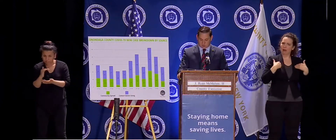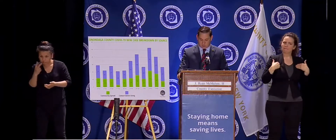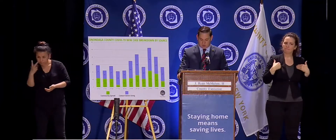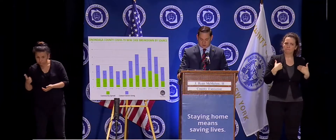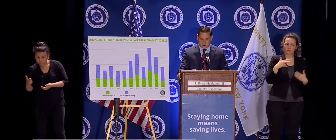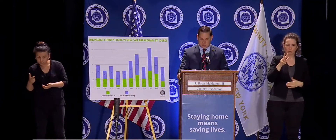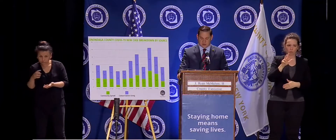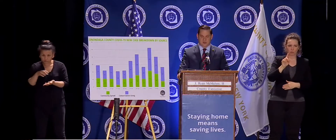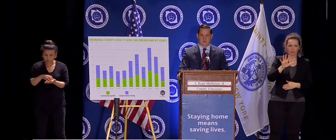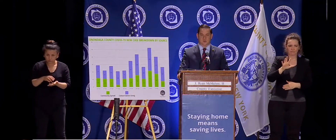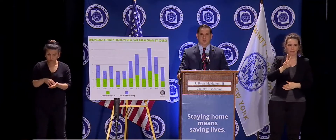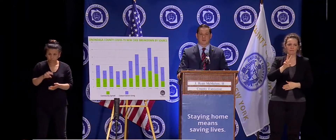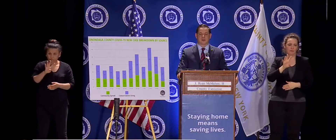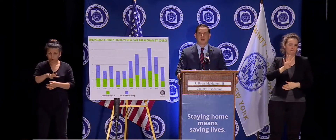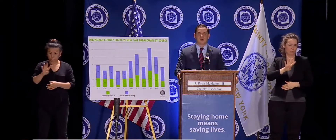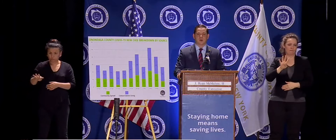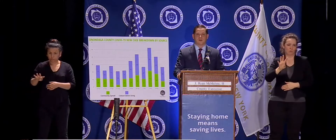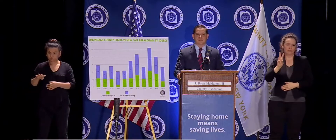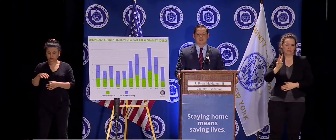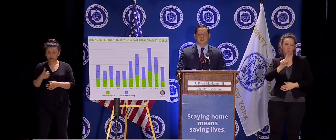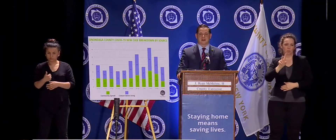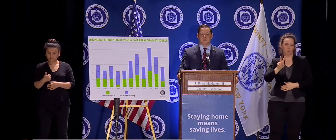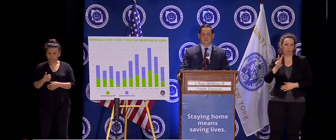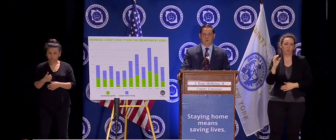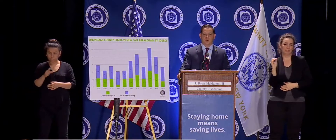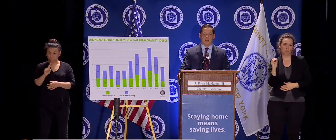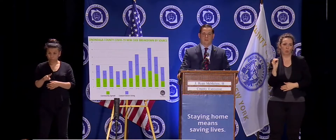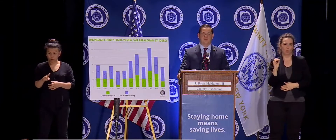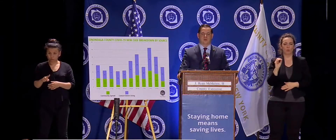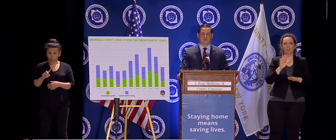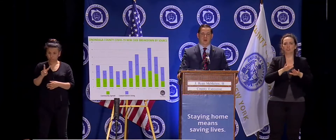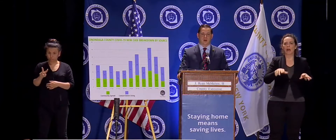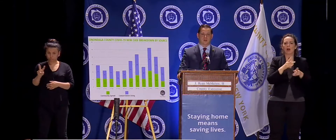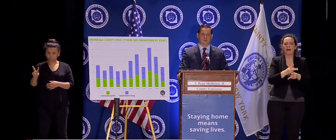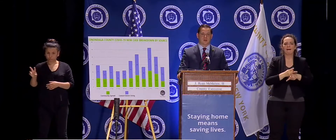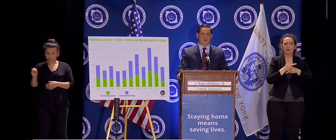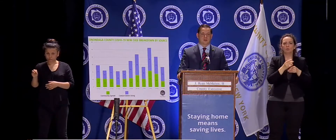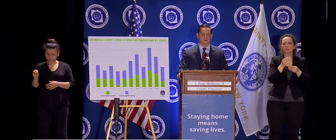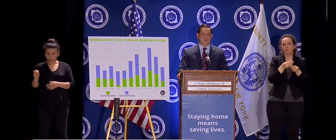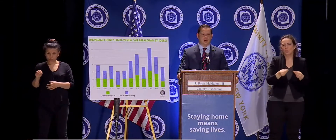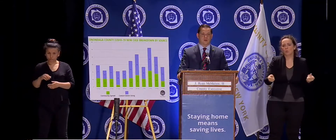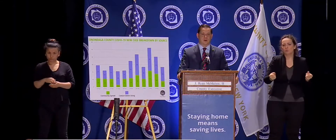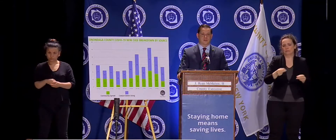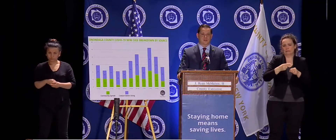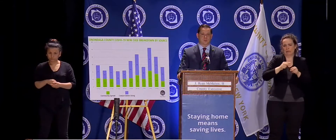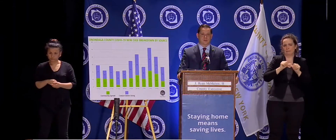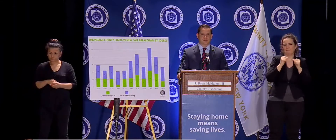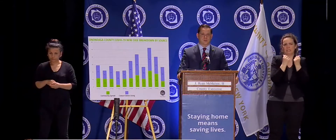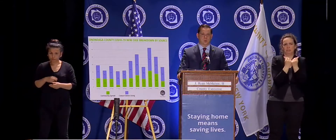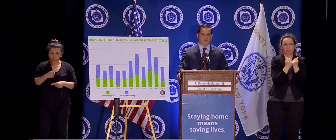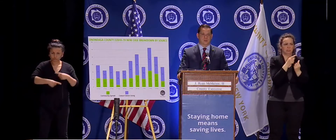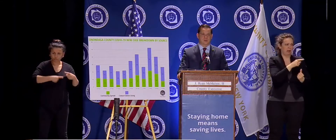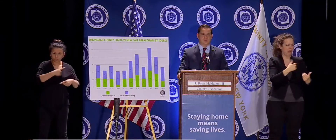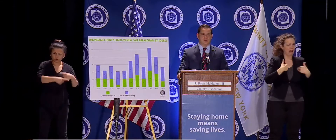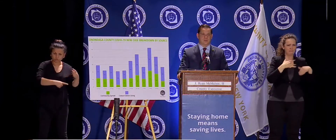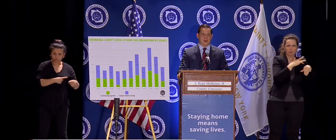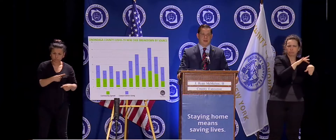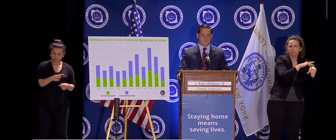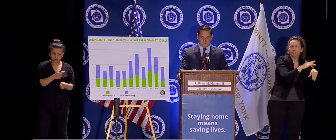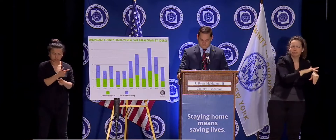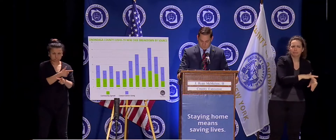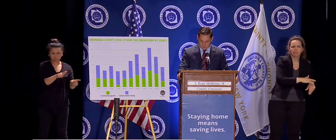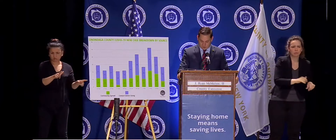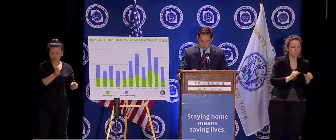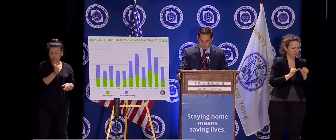315-446-1220 with our partner, Child Care Solutions. We have extended this program free of charge to all of our essential business employees through the month of